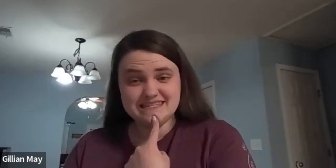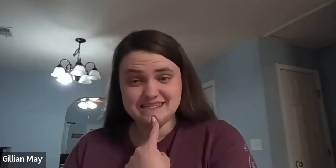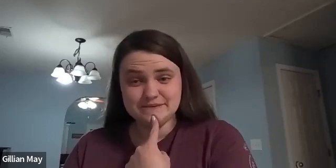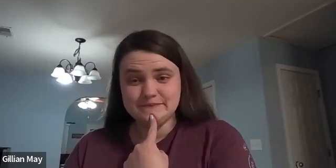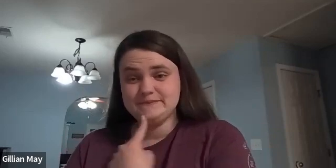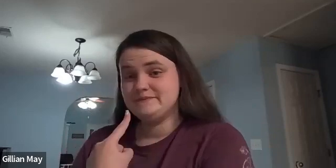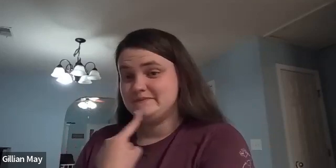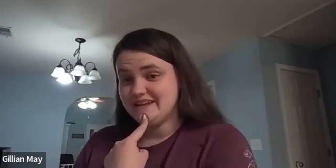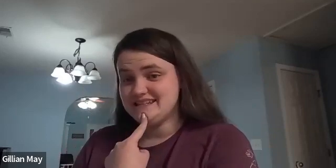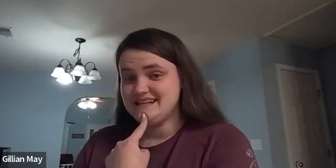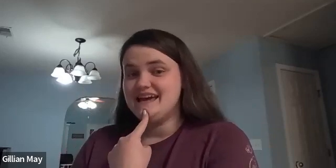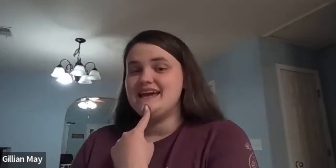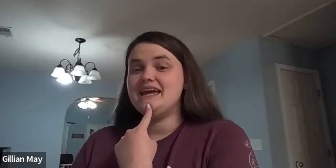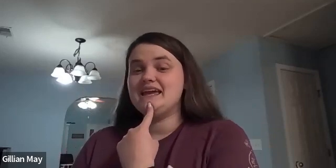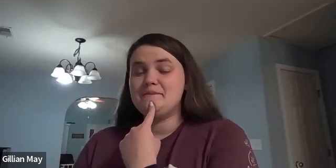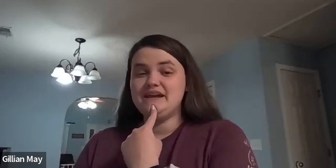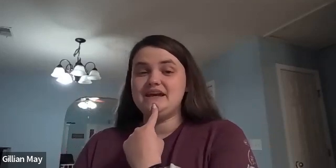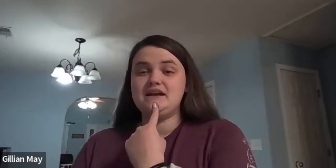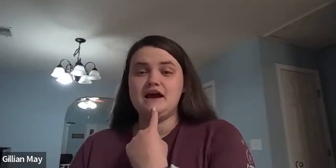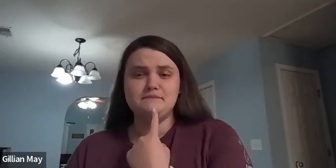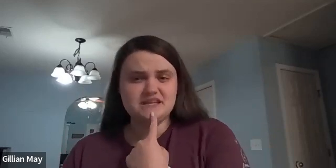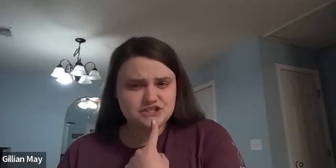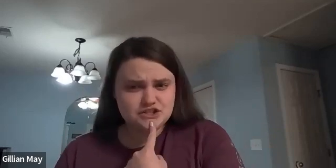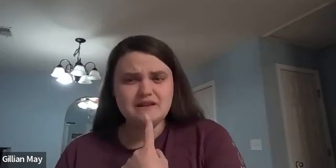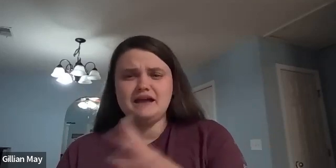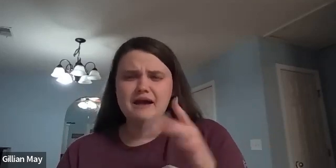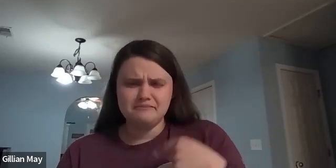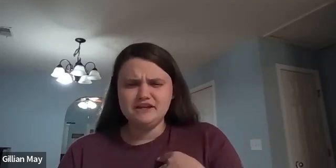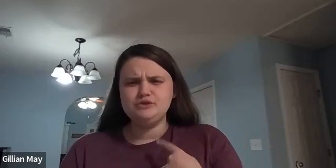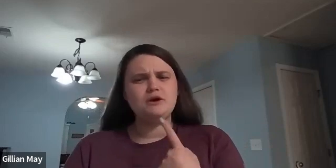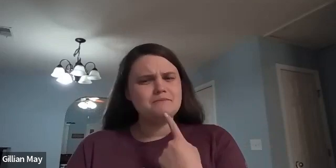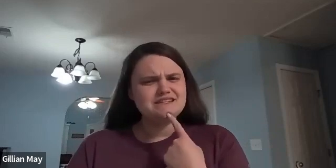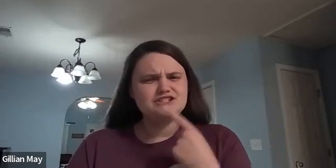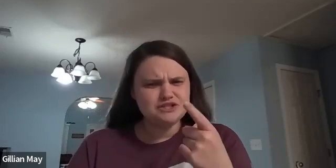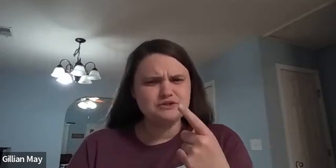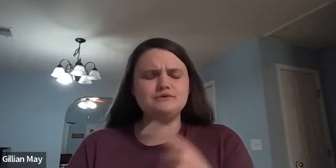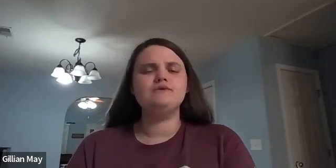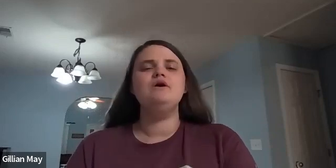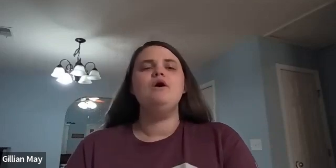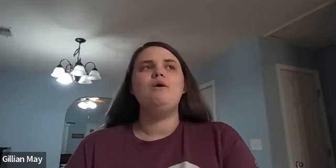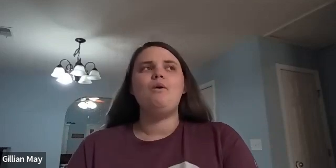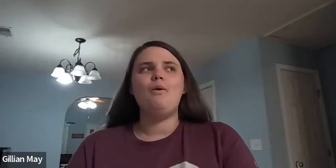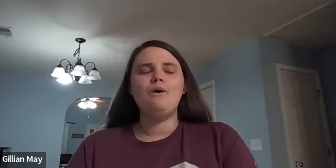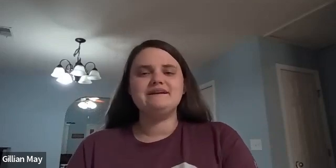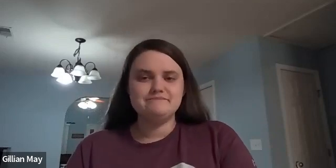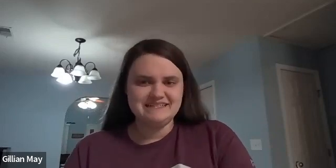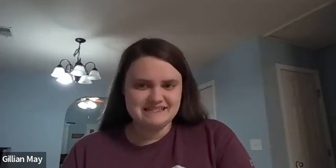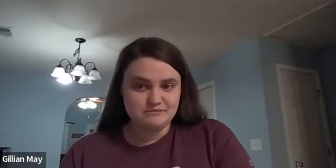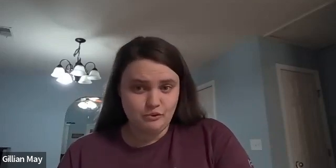this can mean I missed you, like you would go missed you, or it can mean